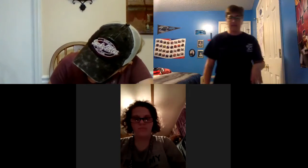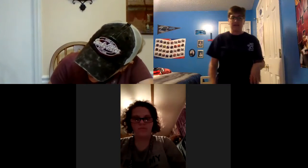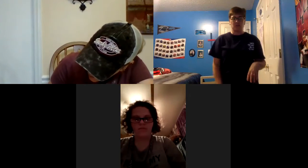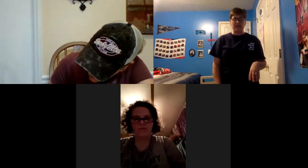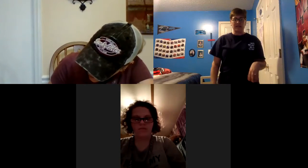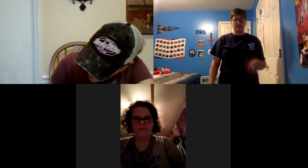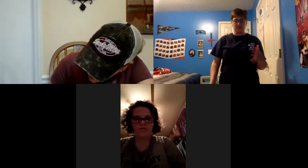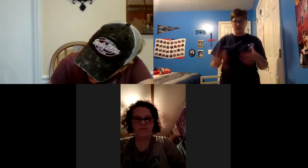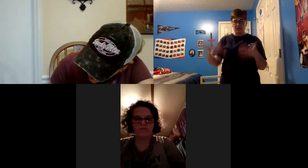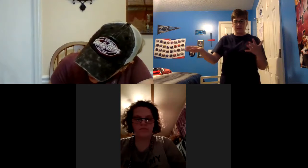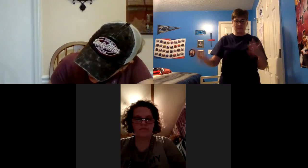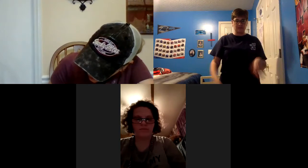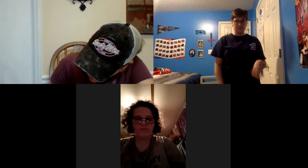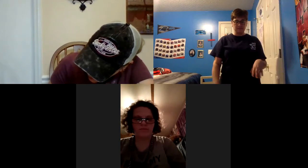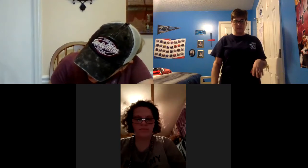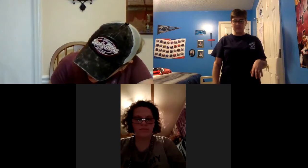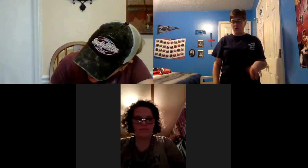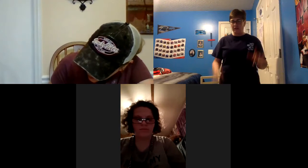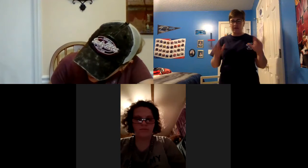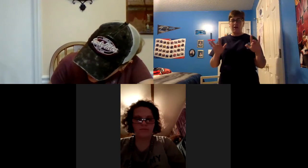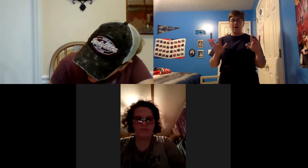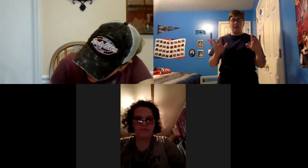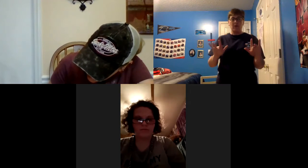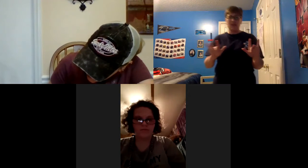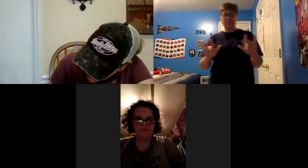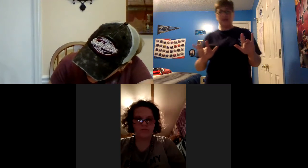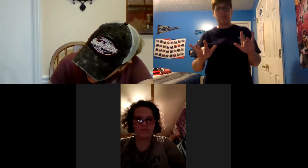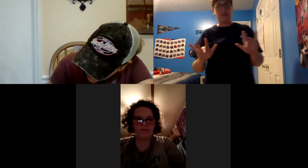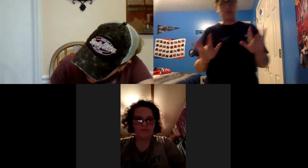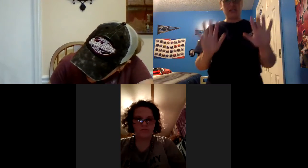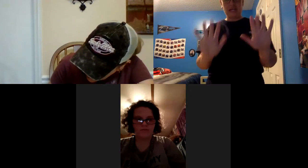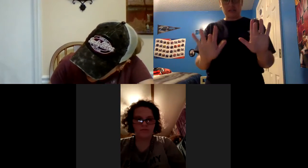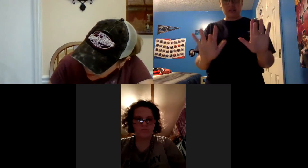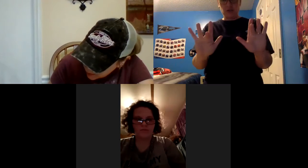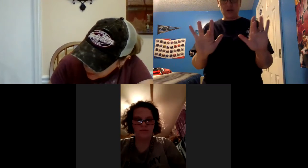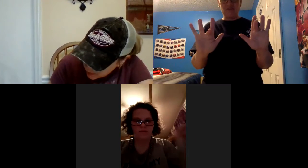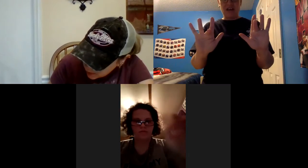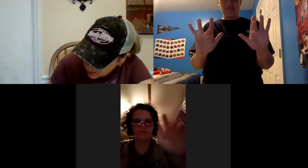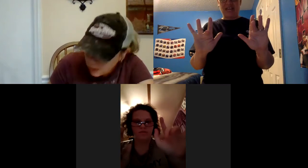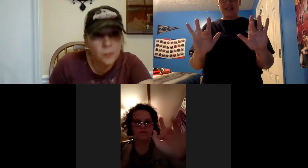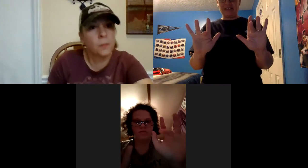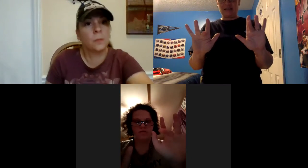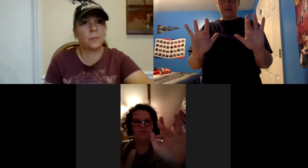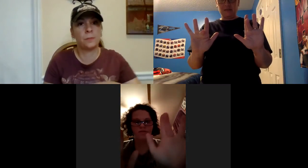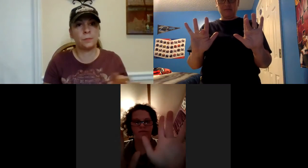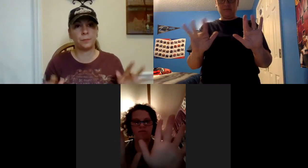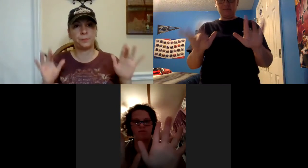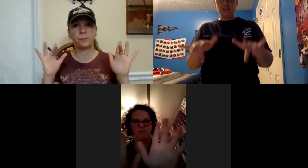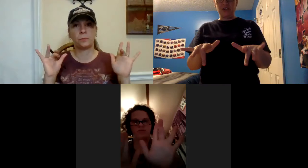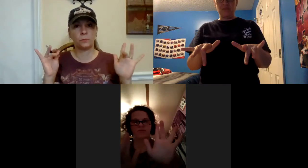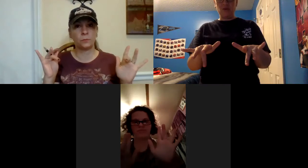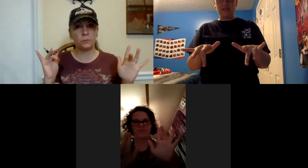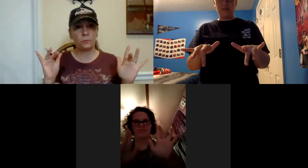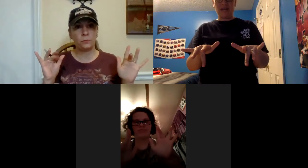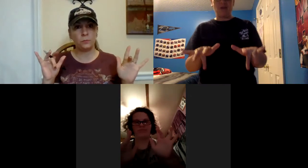to next week's just so it's on there. But what's up is you take your 25 hands and